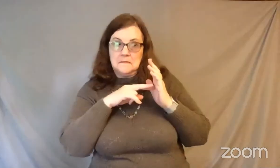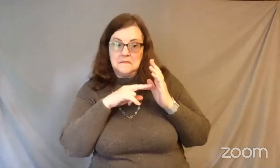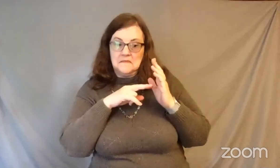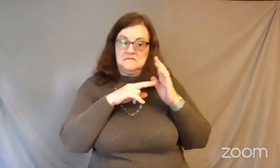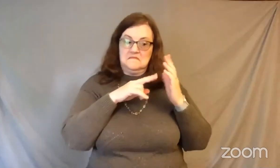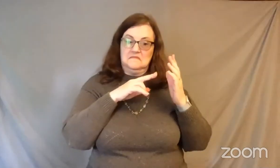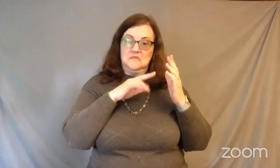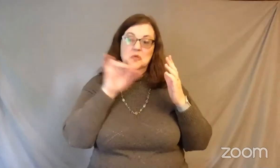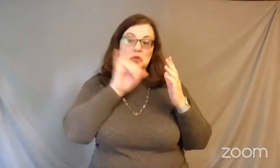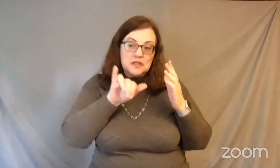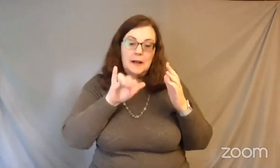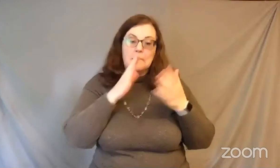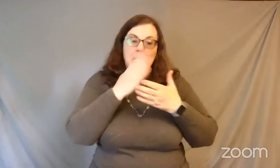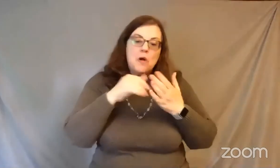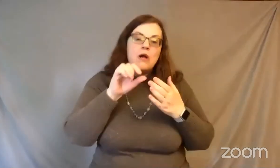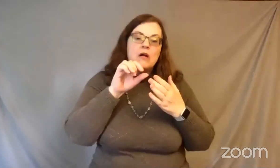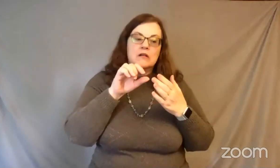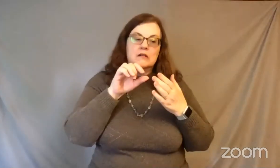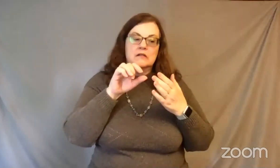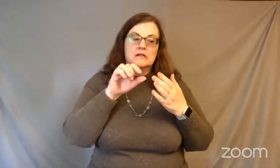And the question is, how is it acquired?